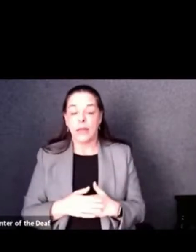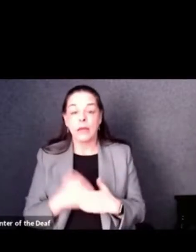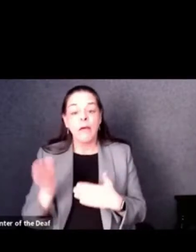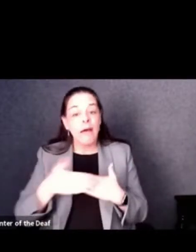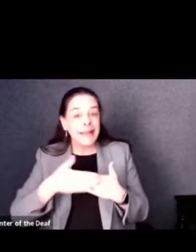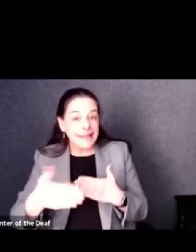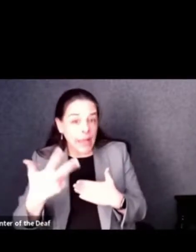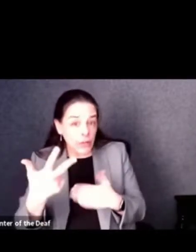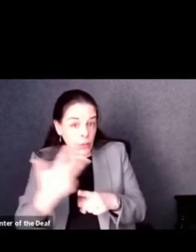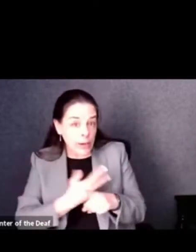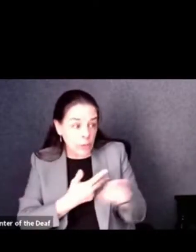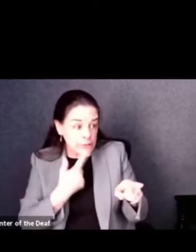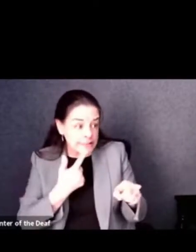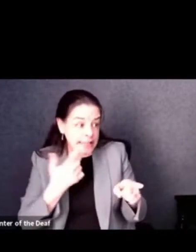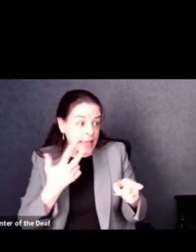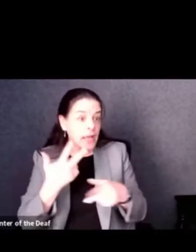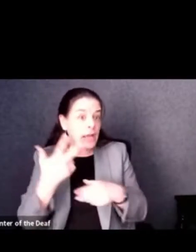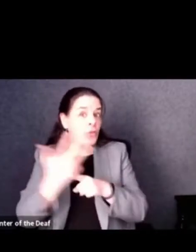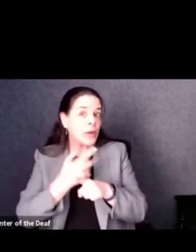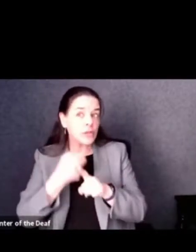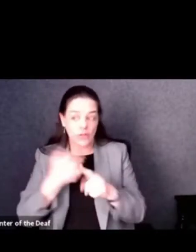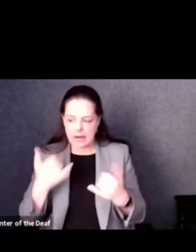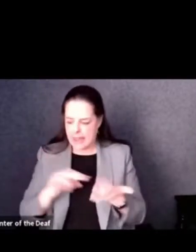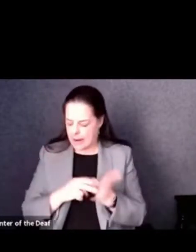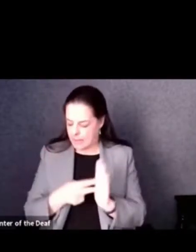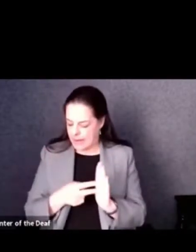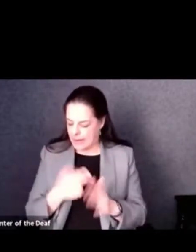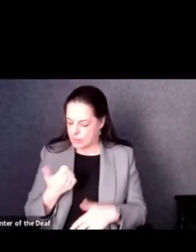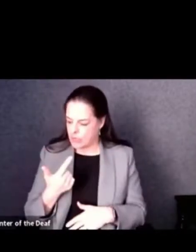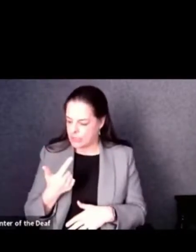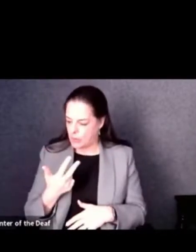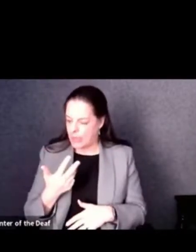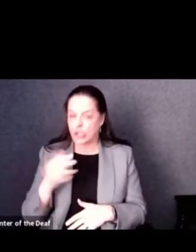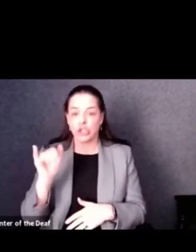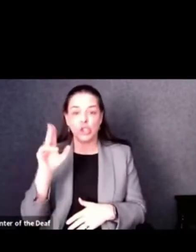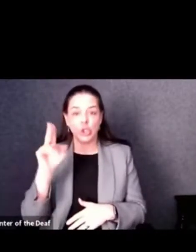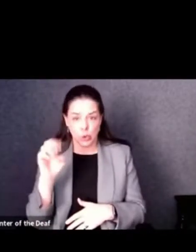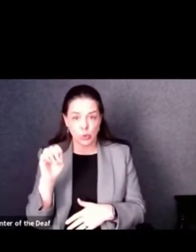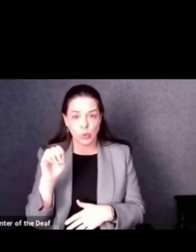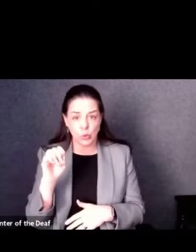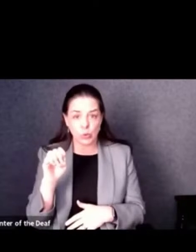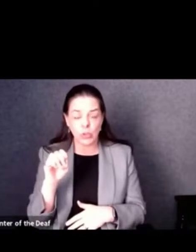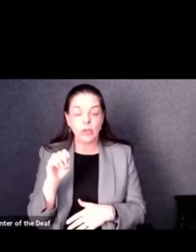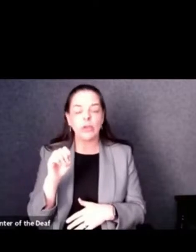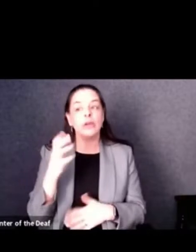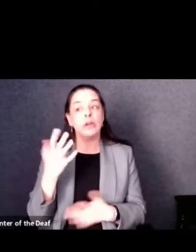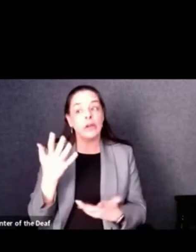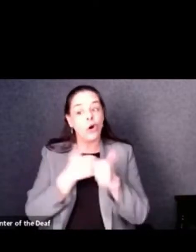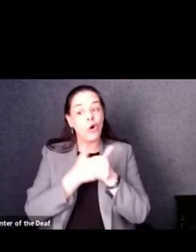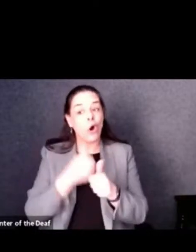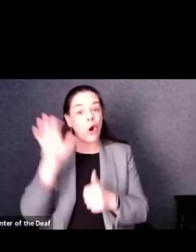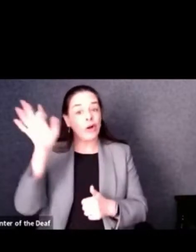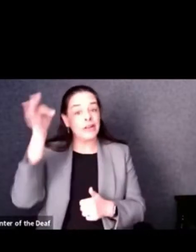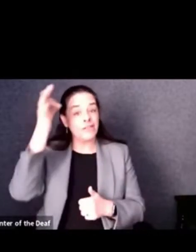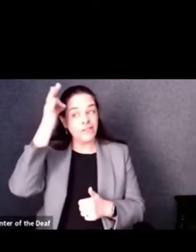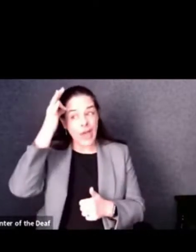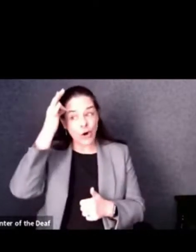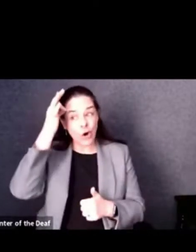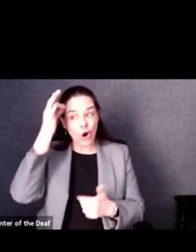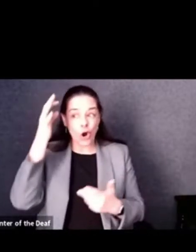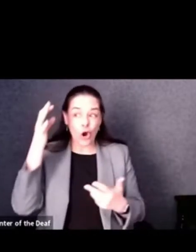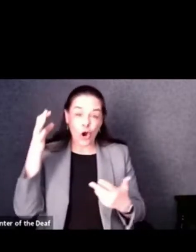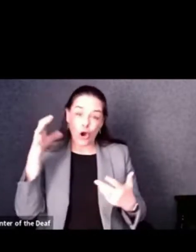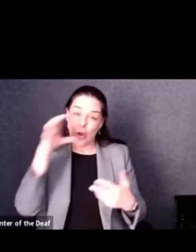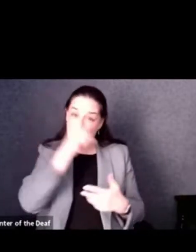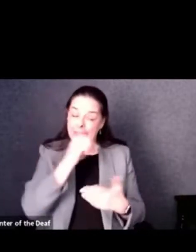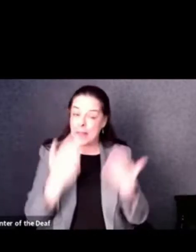is that what the question was? So 3 months from now would what be? March, April, May, June. According to federal estimates,